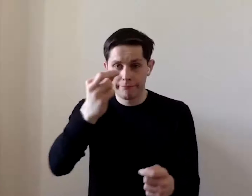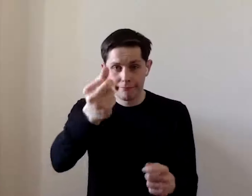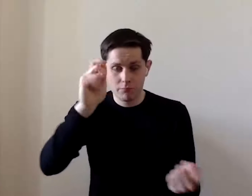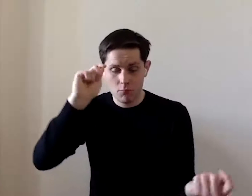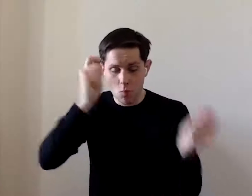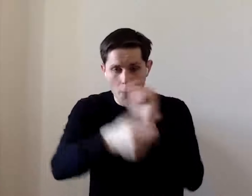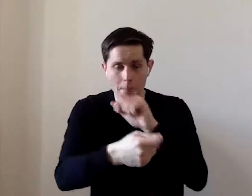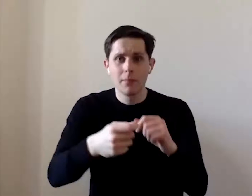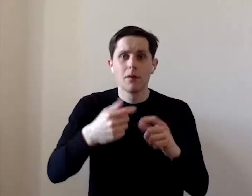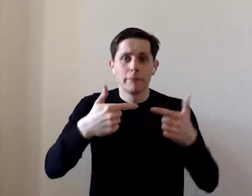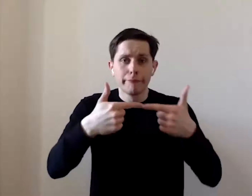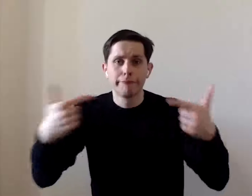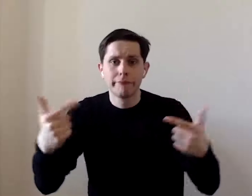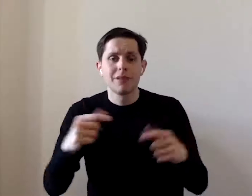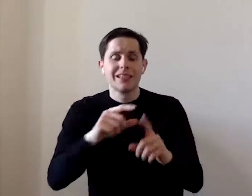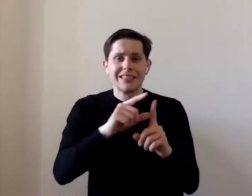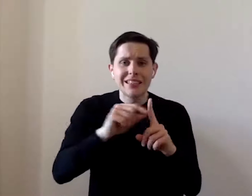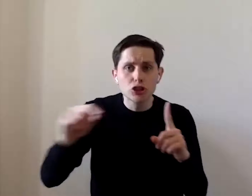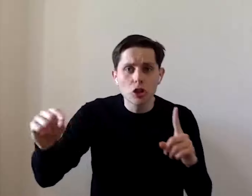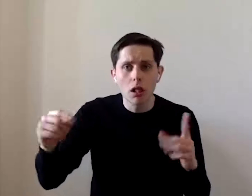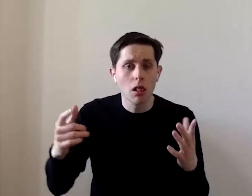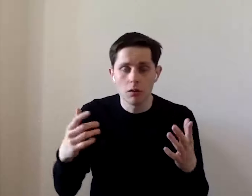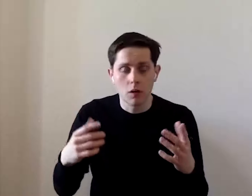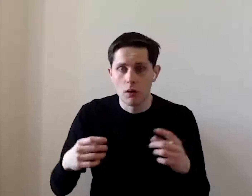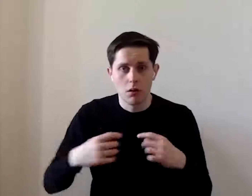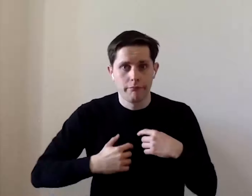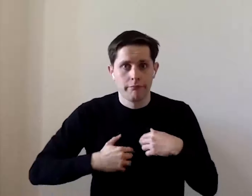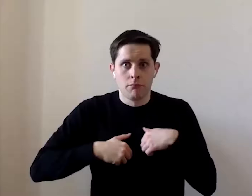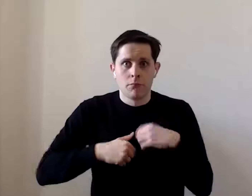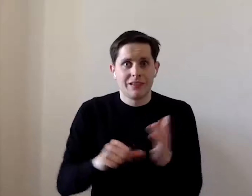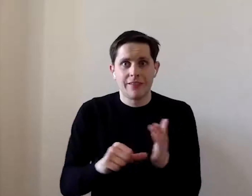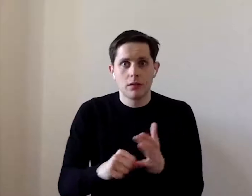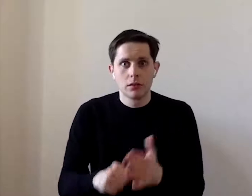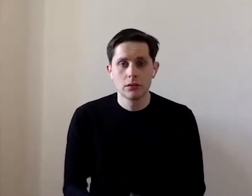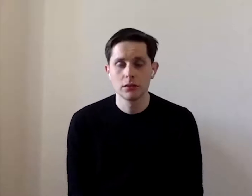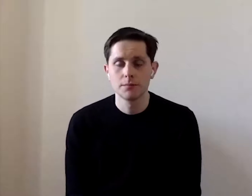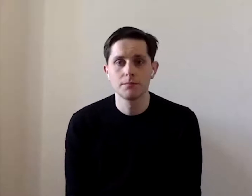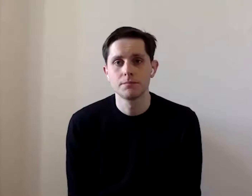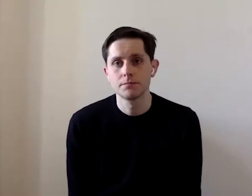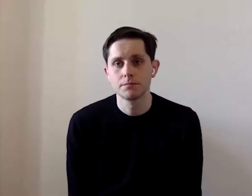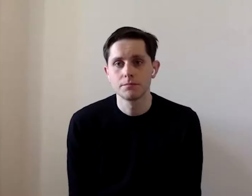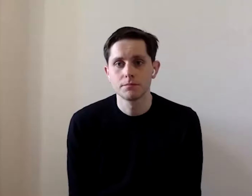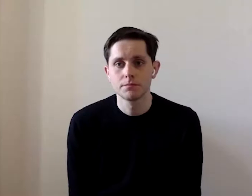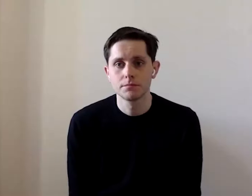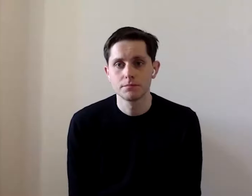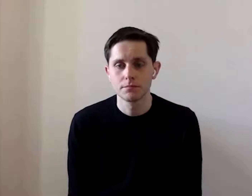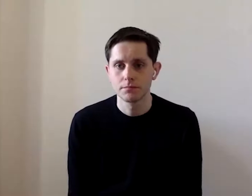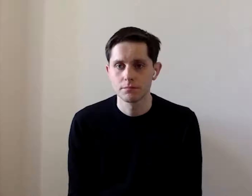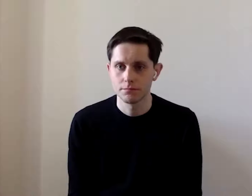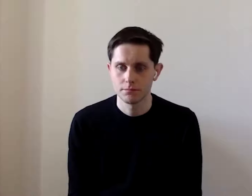this sort of switch to everything being digital and everything being online was really, really difficult to adjust to. And